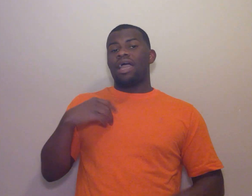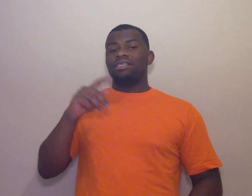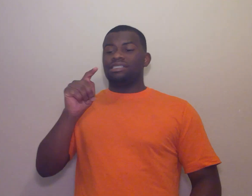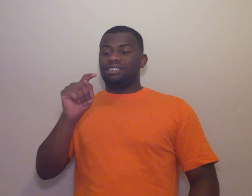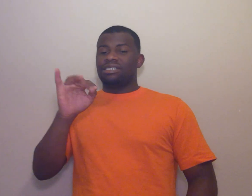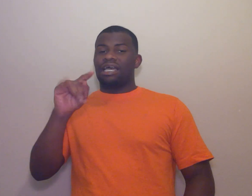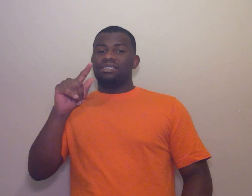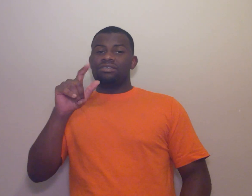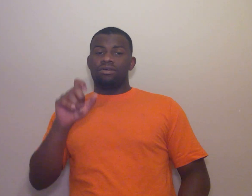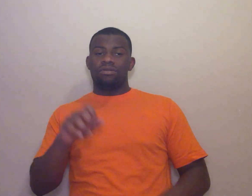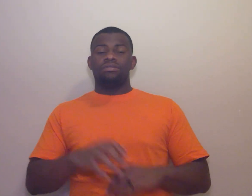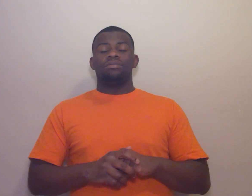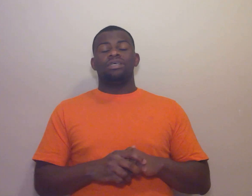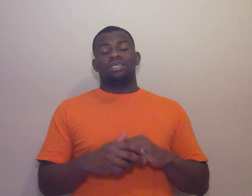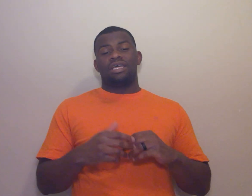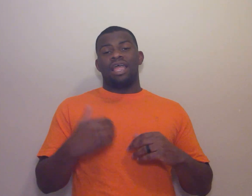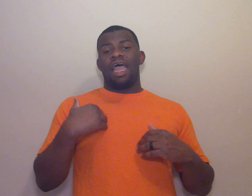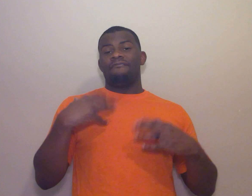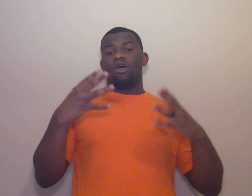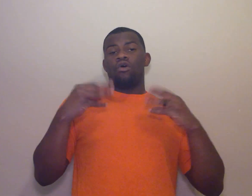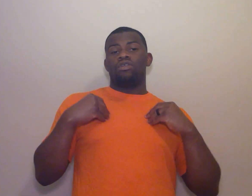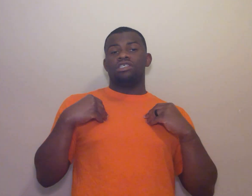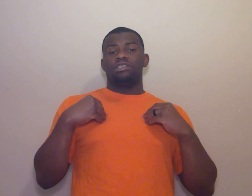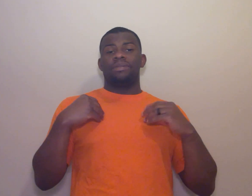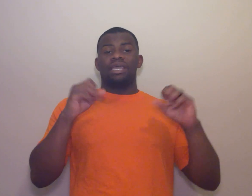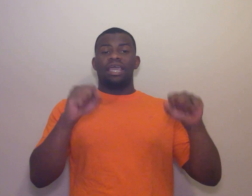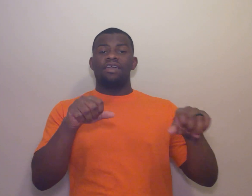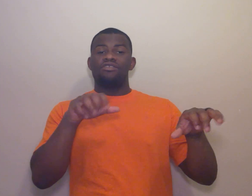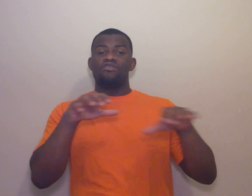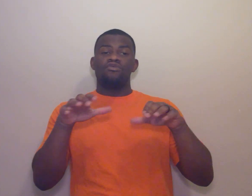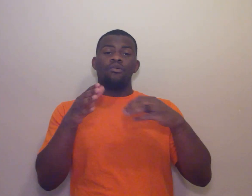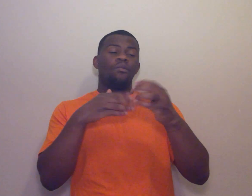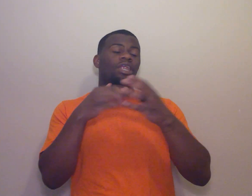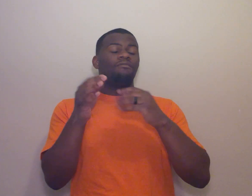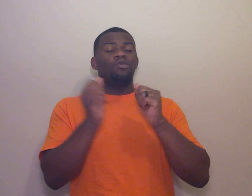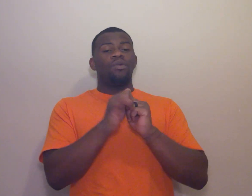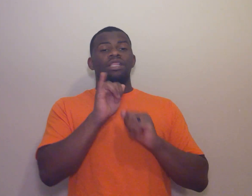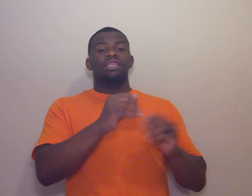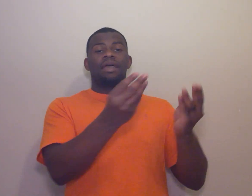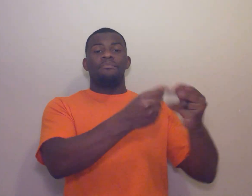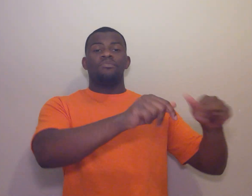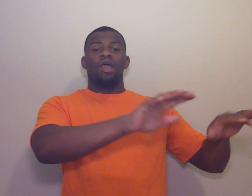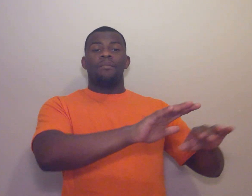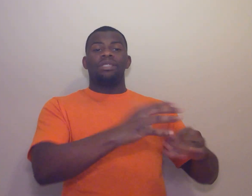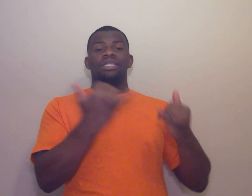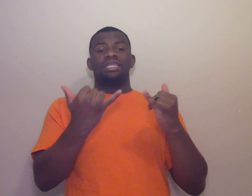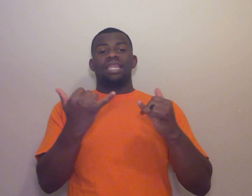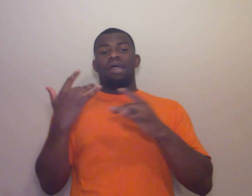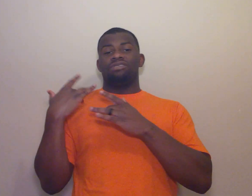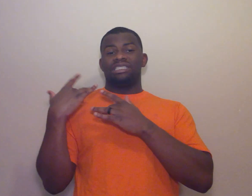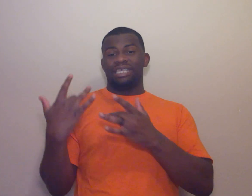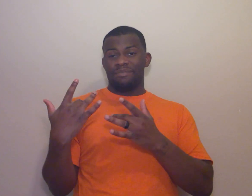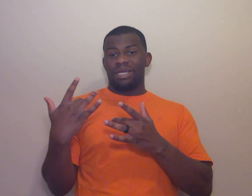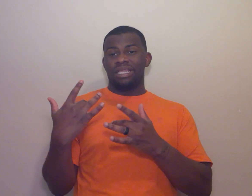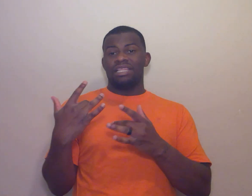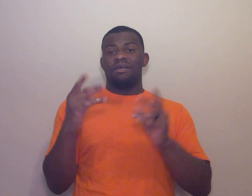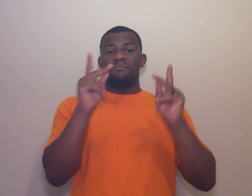authority to do whatever with that property. Okay, now typically the person on the deed is usually the